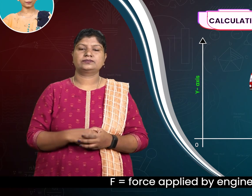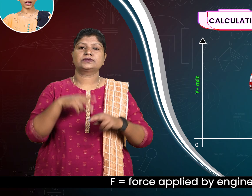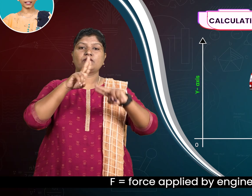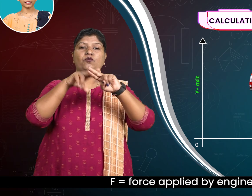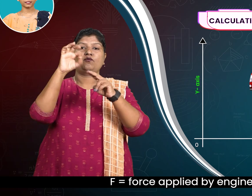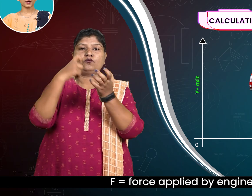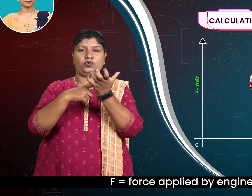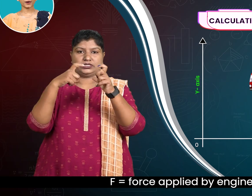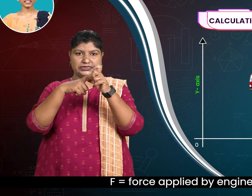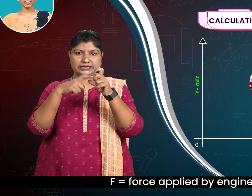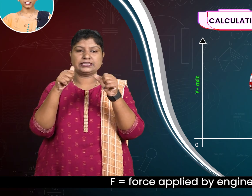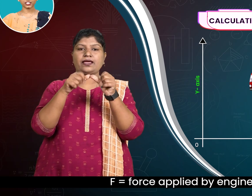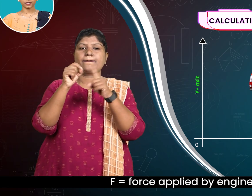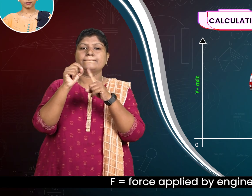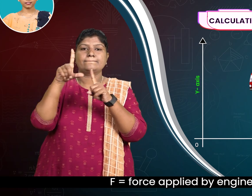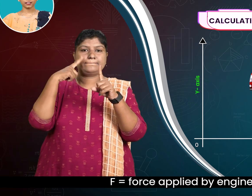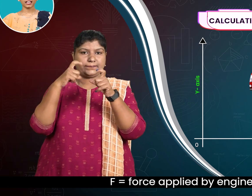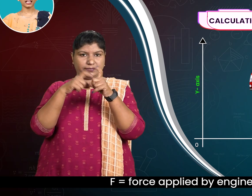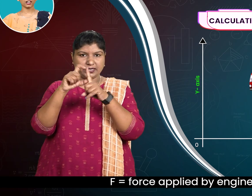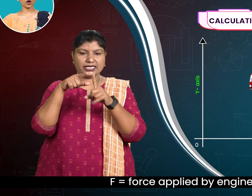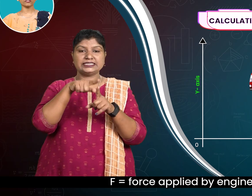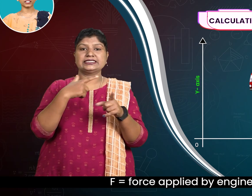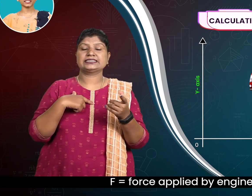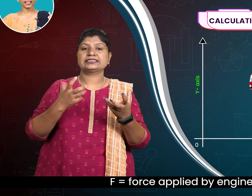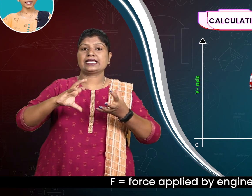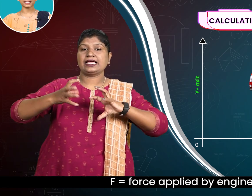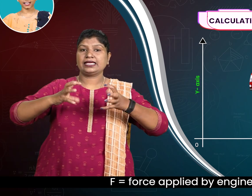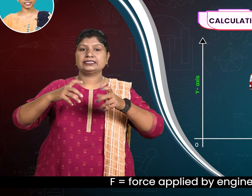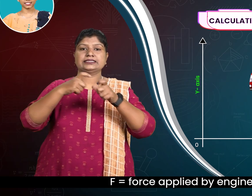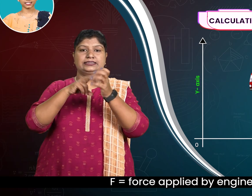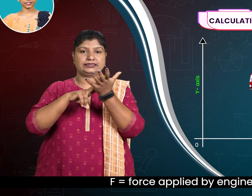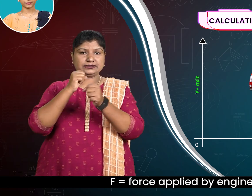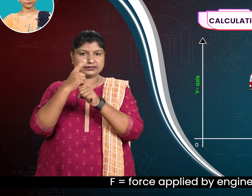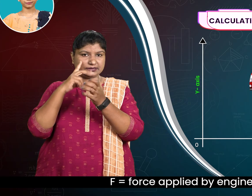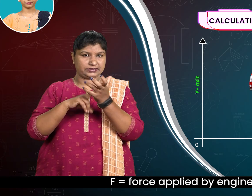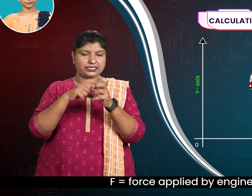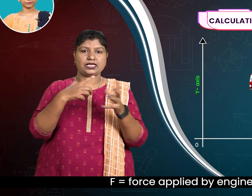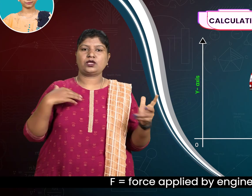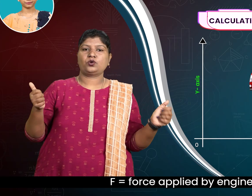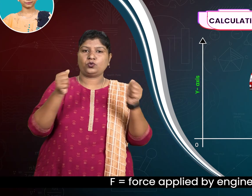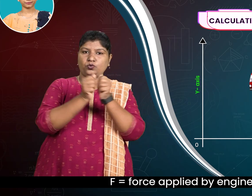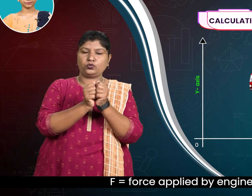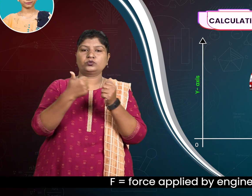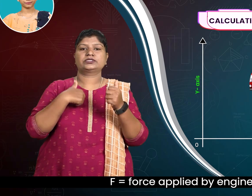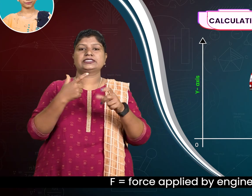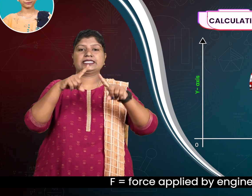force applied by engine along with x-axis.